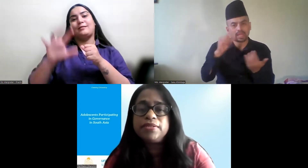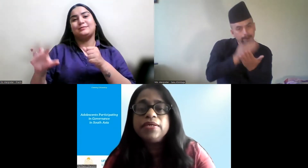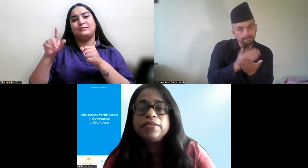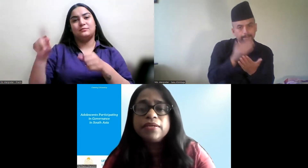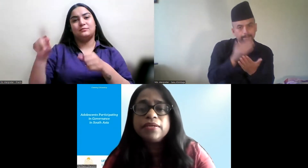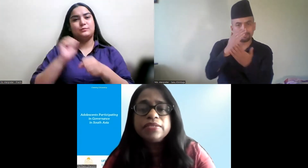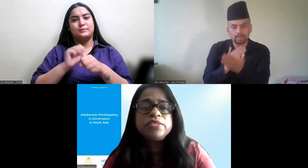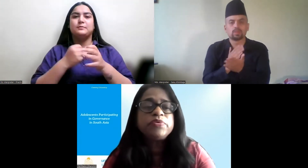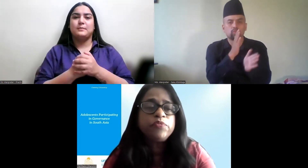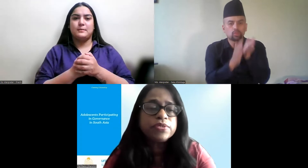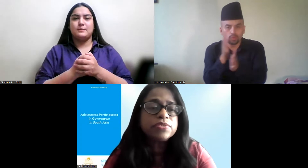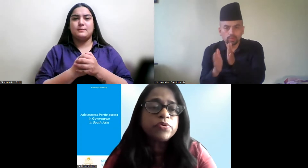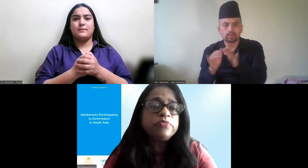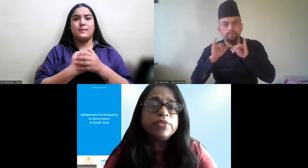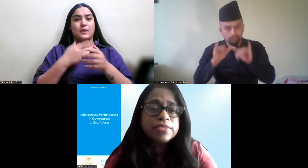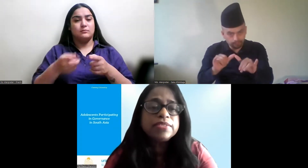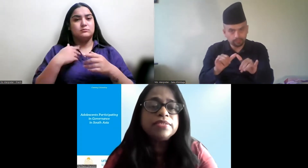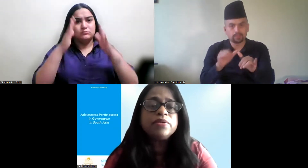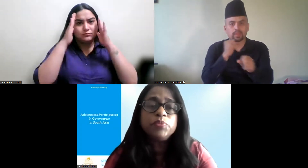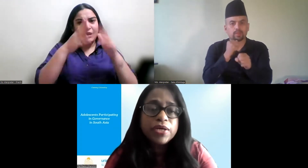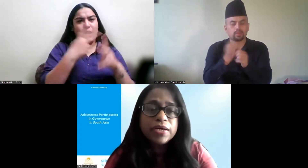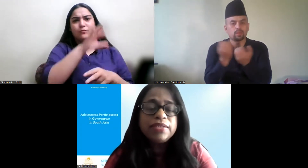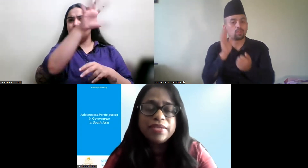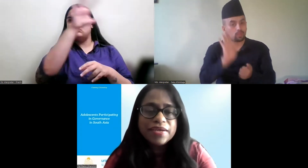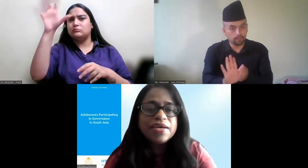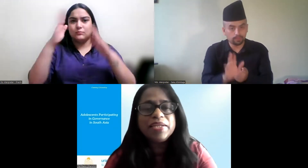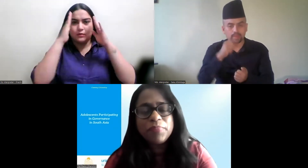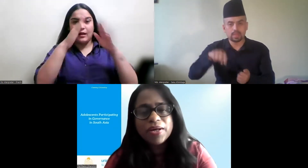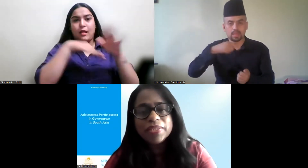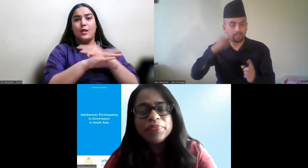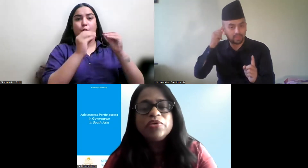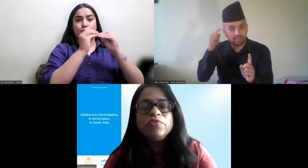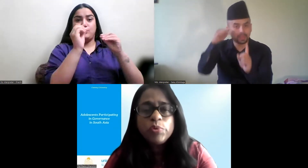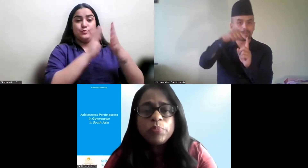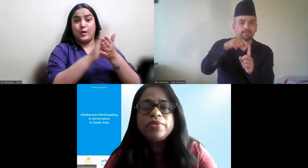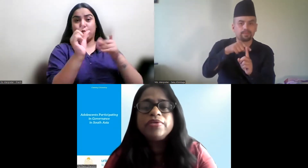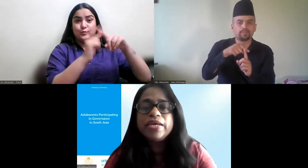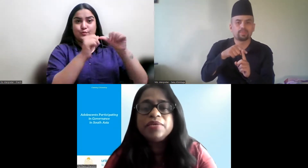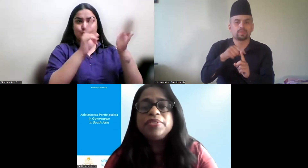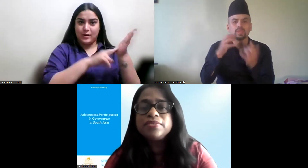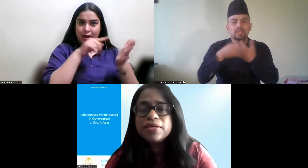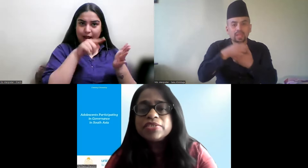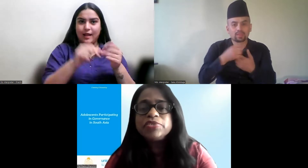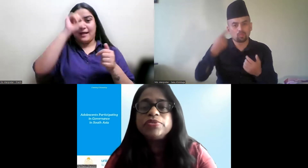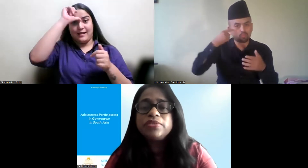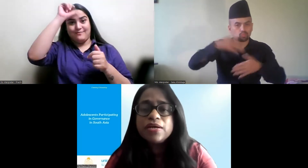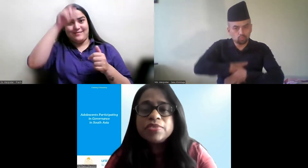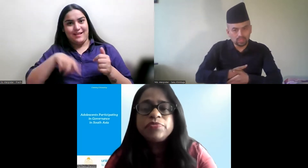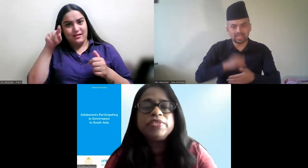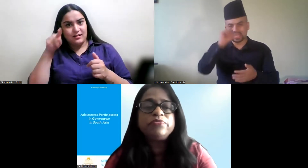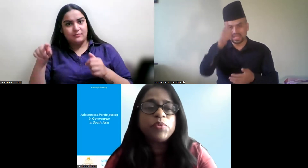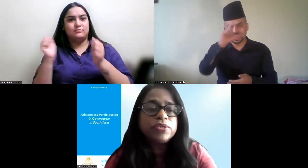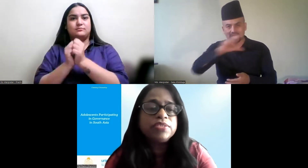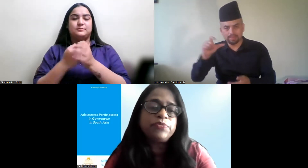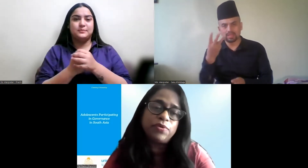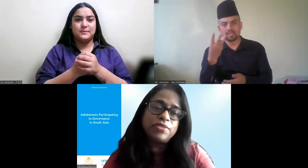basis. The countries we focus on for this series are Bhutan, India, and Nepal. We hope it will enable discussions on